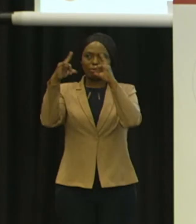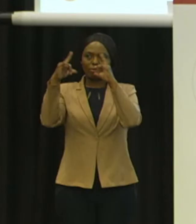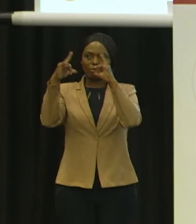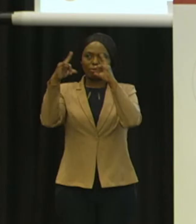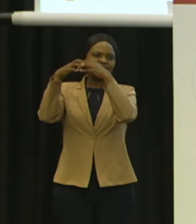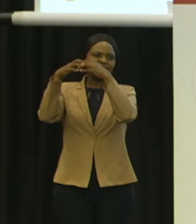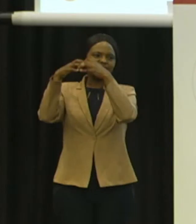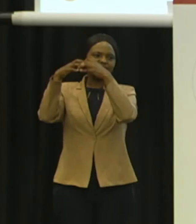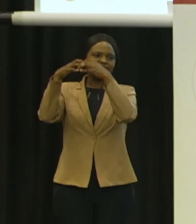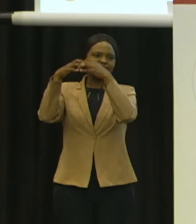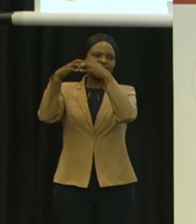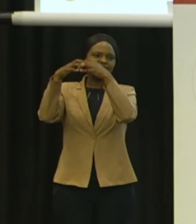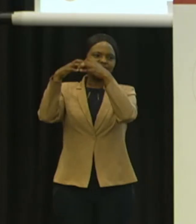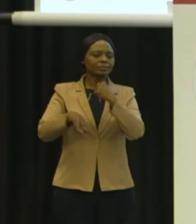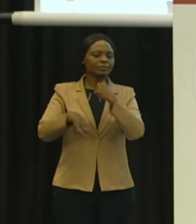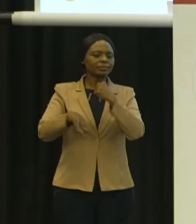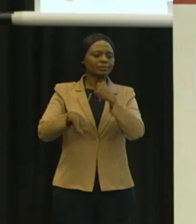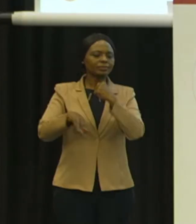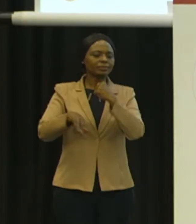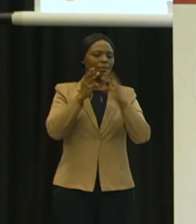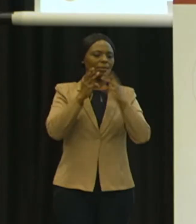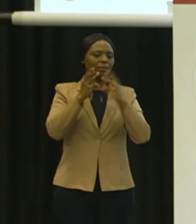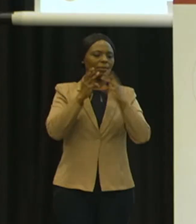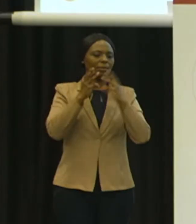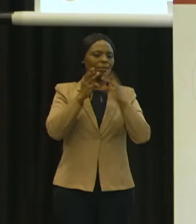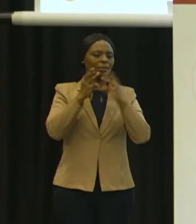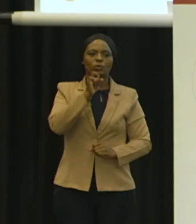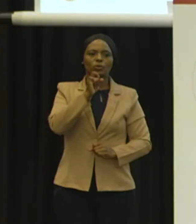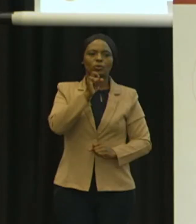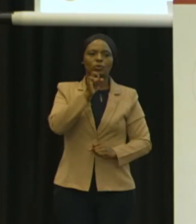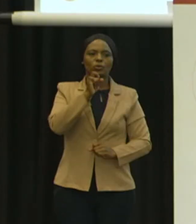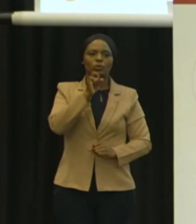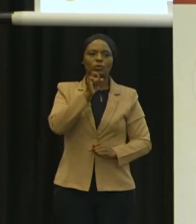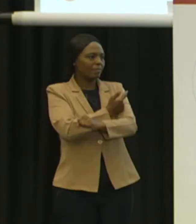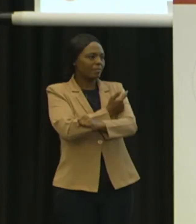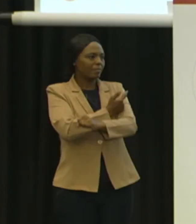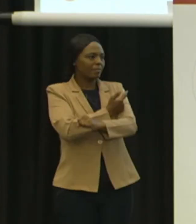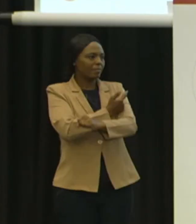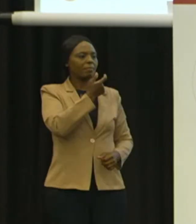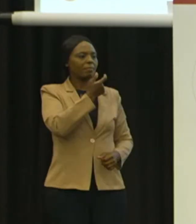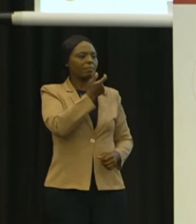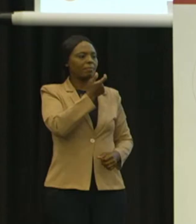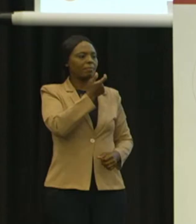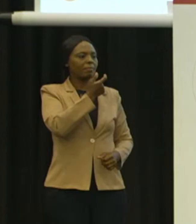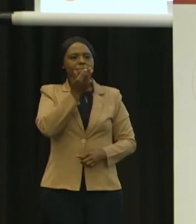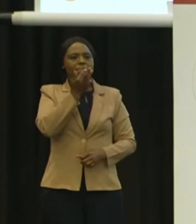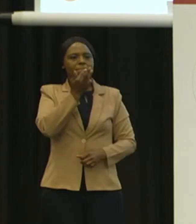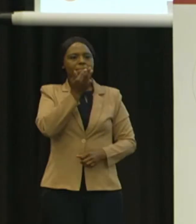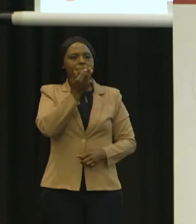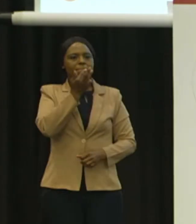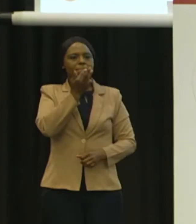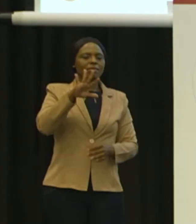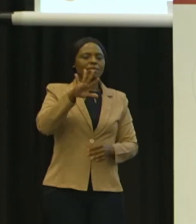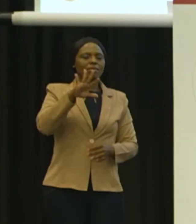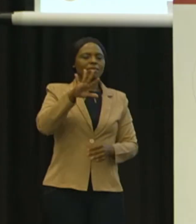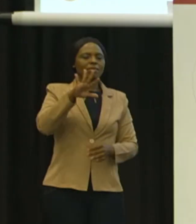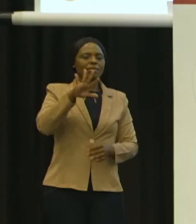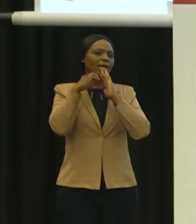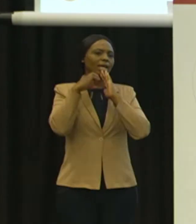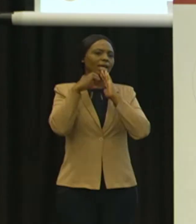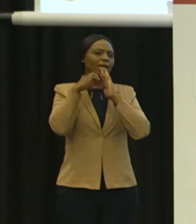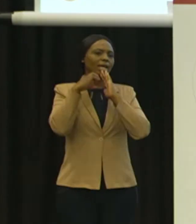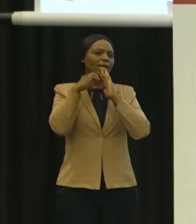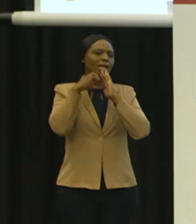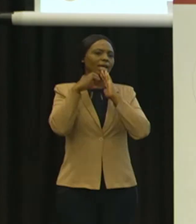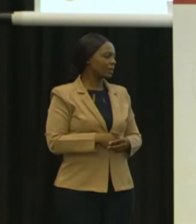is supporting people who use drugs. And I think the Weinberg case was a good example. Yeah, I